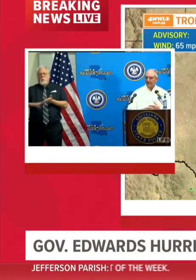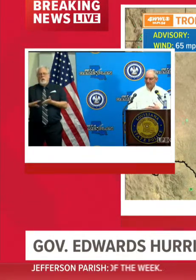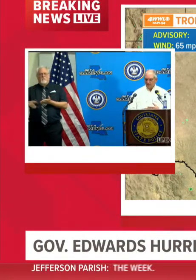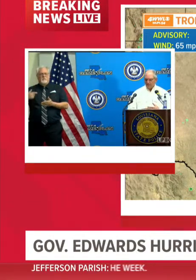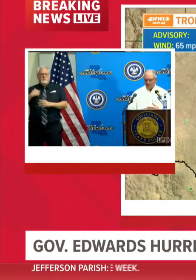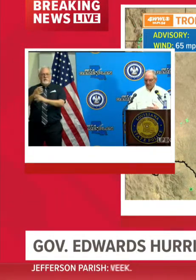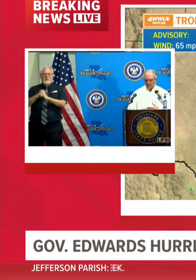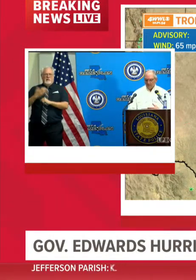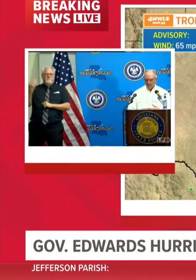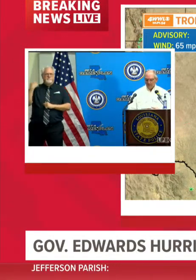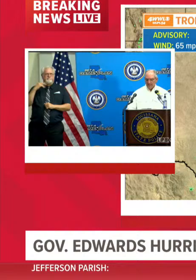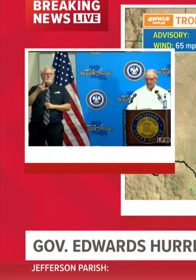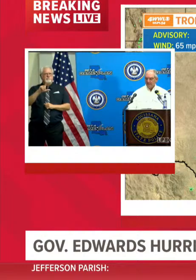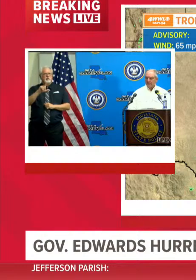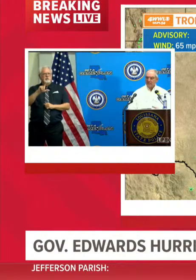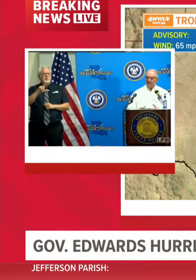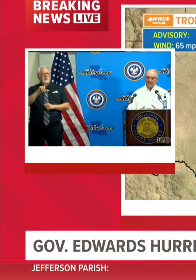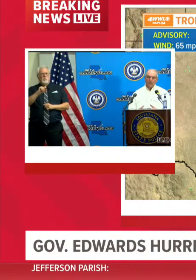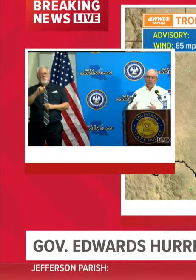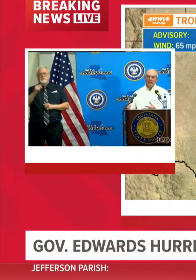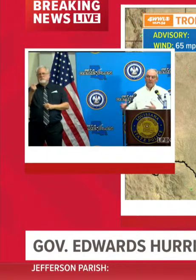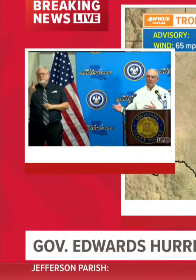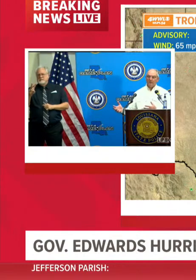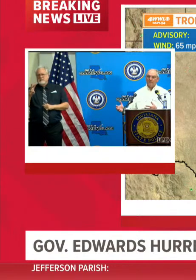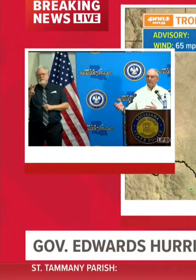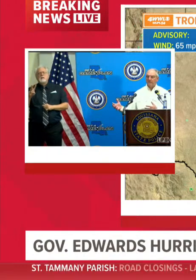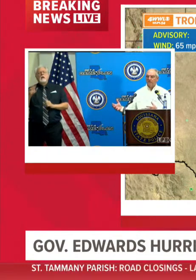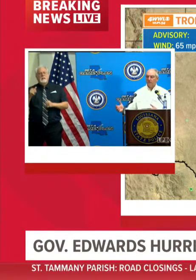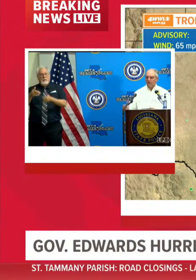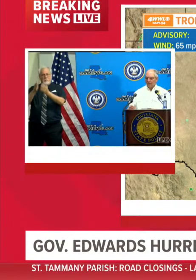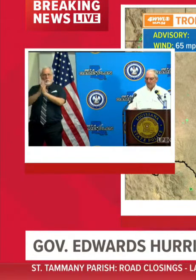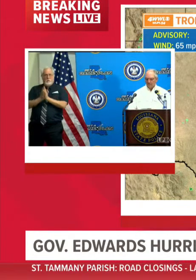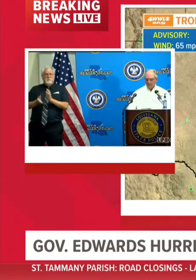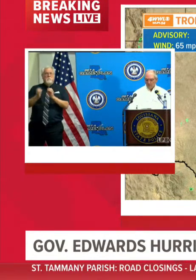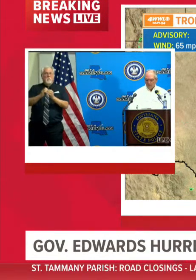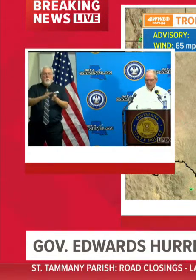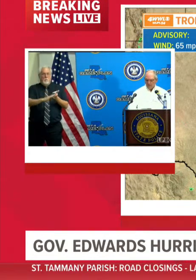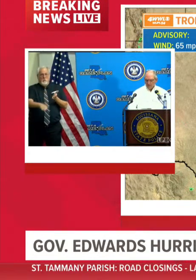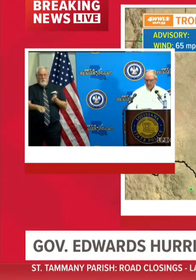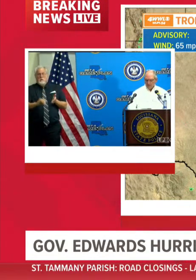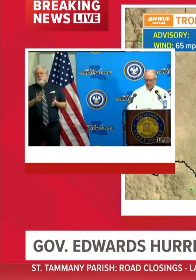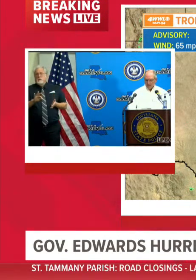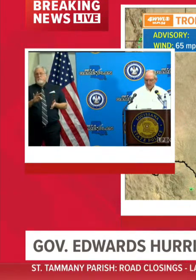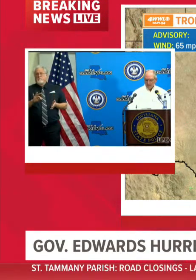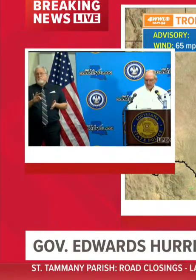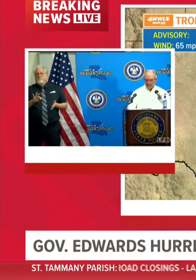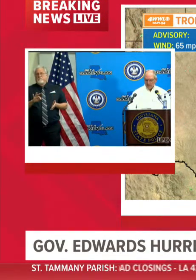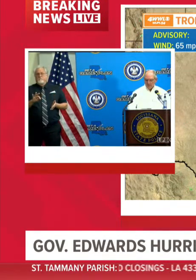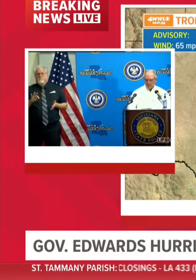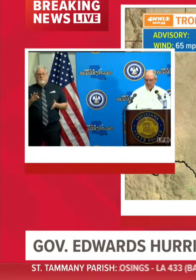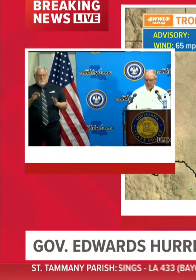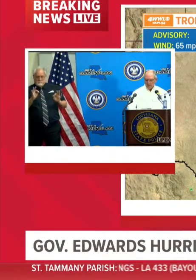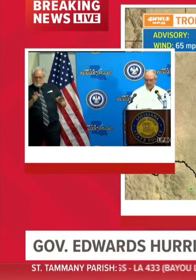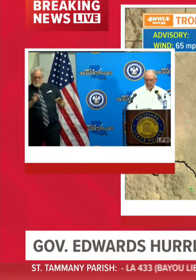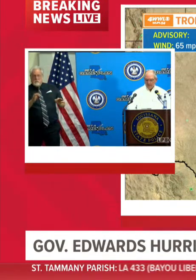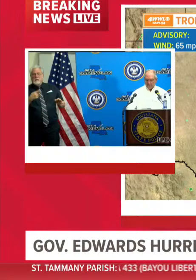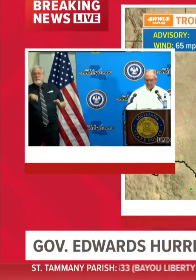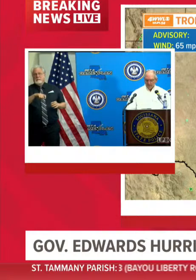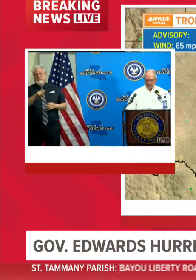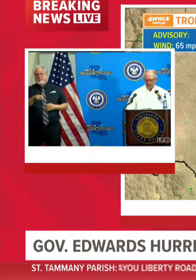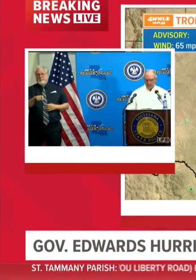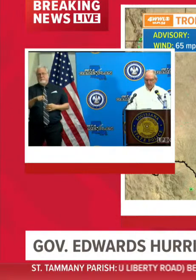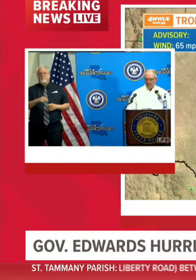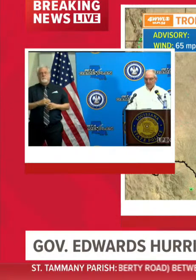received back in 2016, and we can request additional waivers if we decide that we need